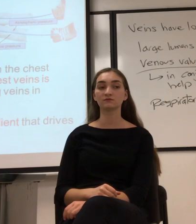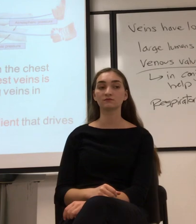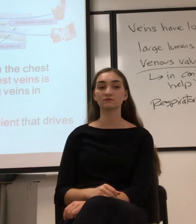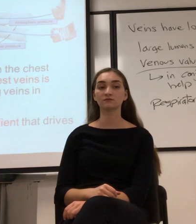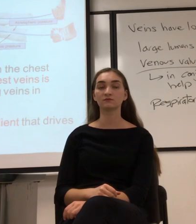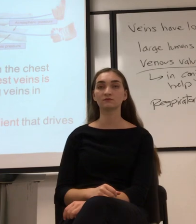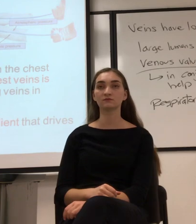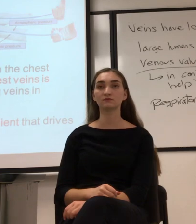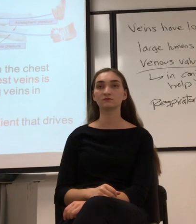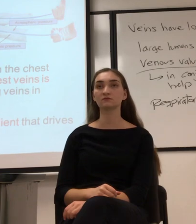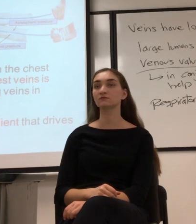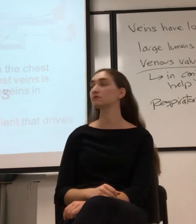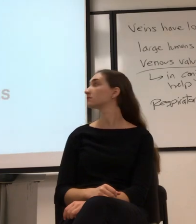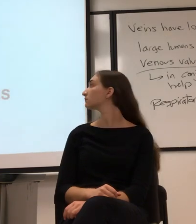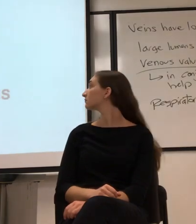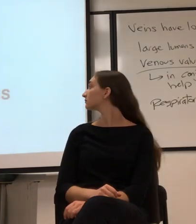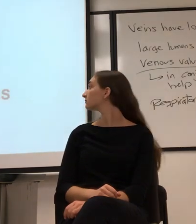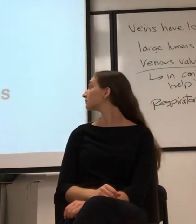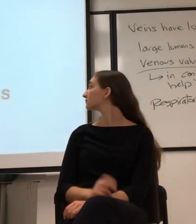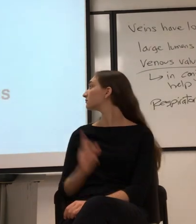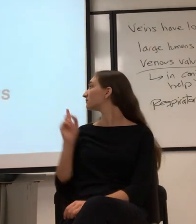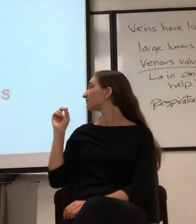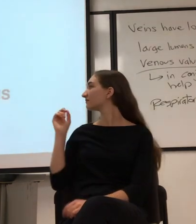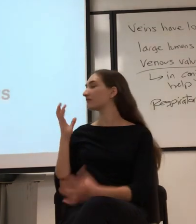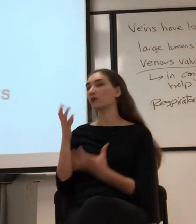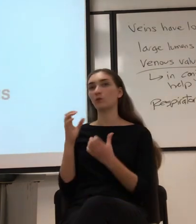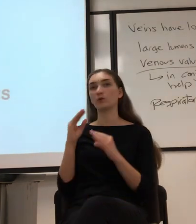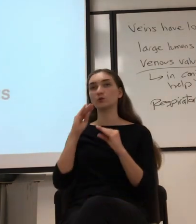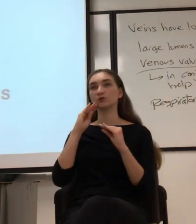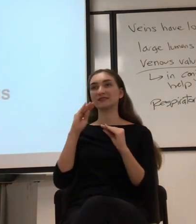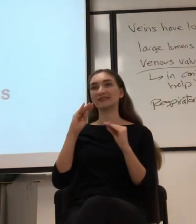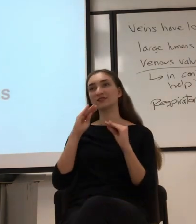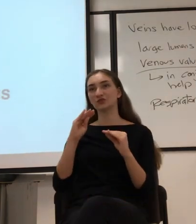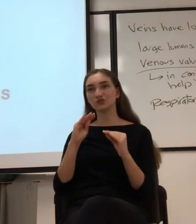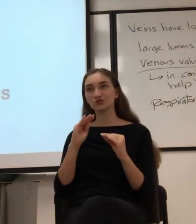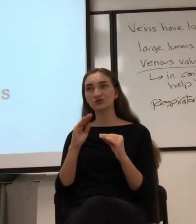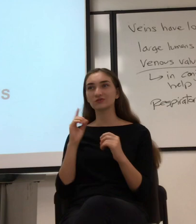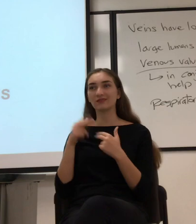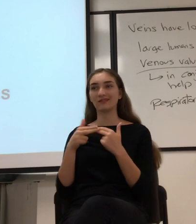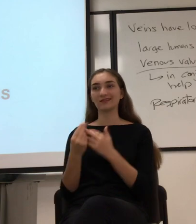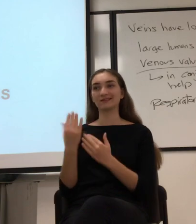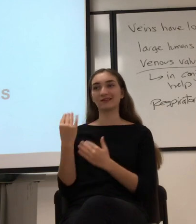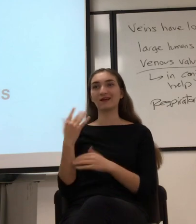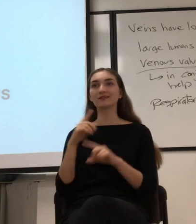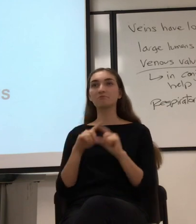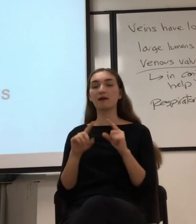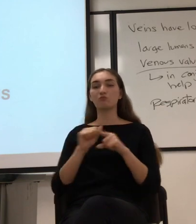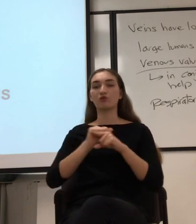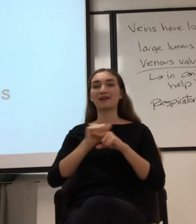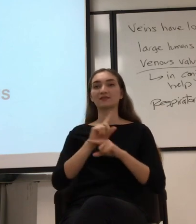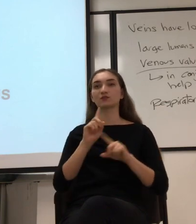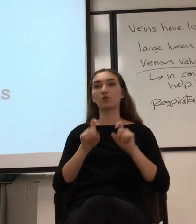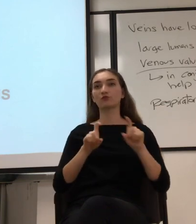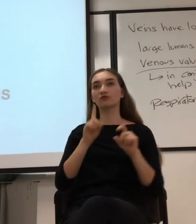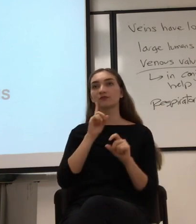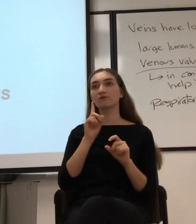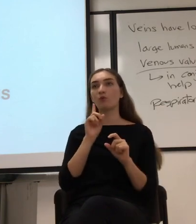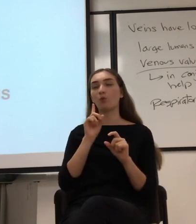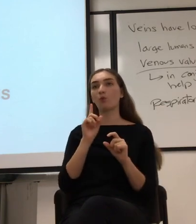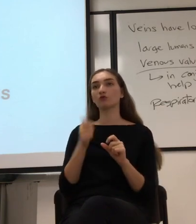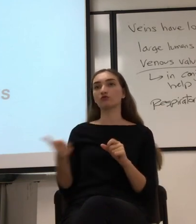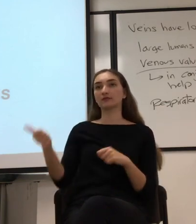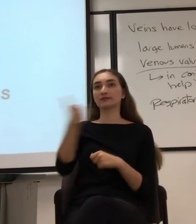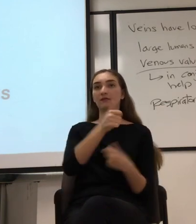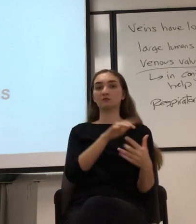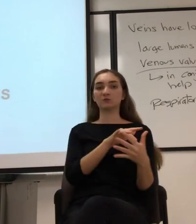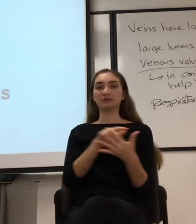What I have here, or I don't mean to teach from this, but I wanted to like list a bunch of practice questions that you can kind of look at on your own in your own study and just kind of drill